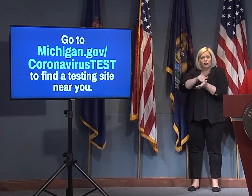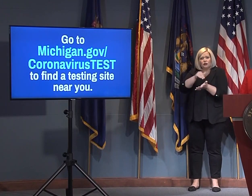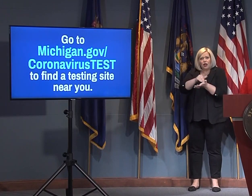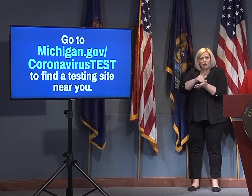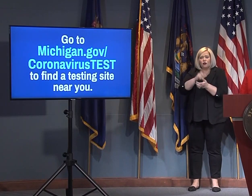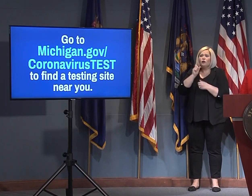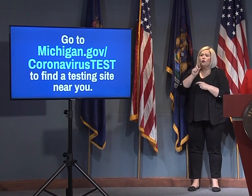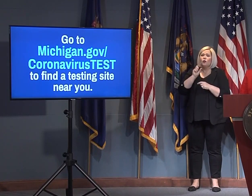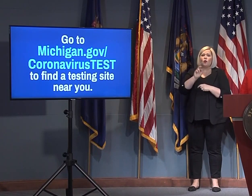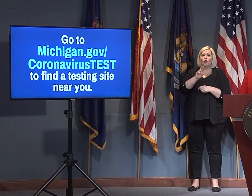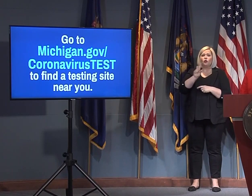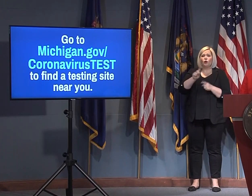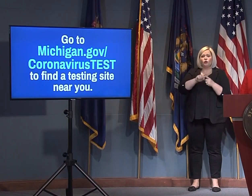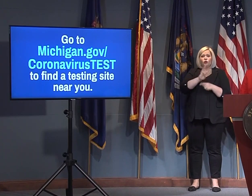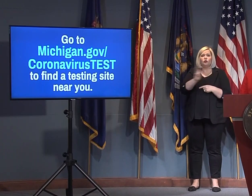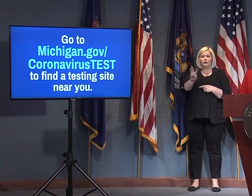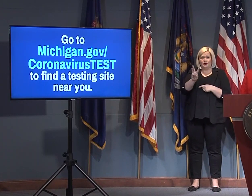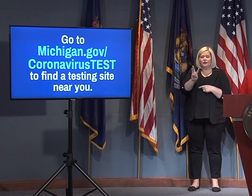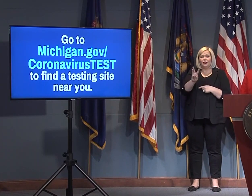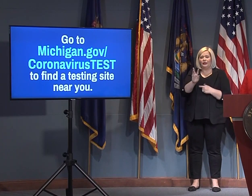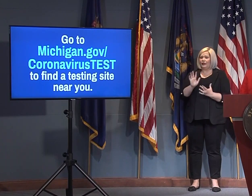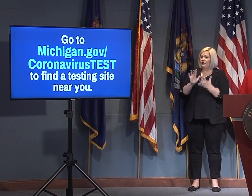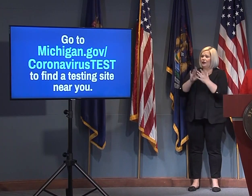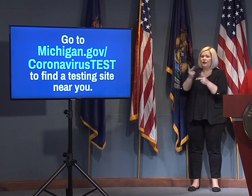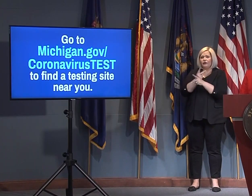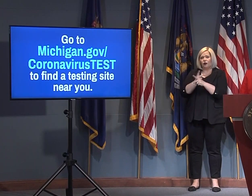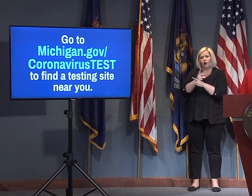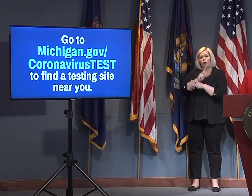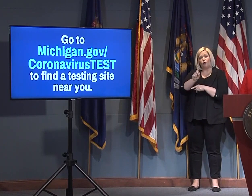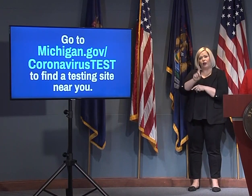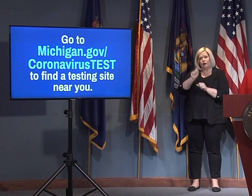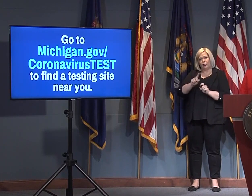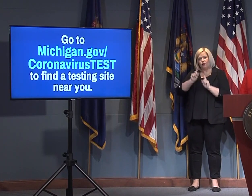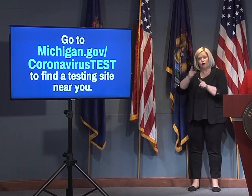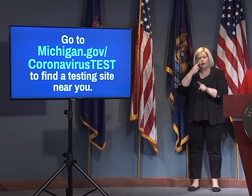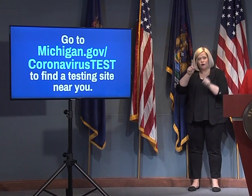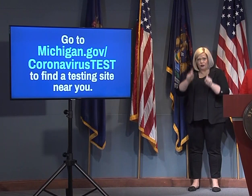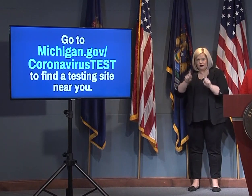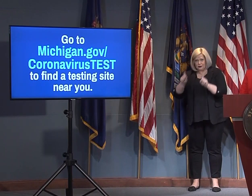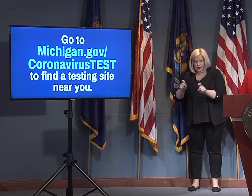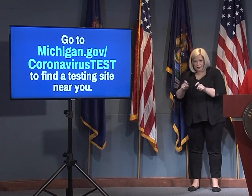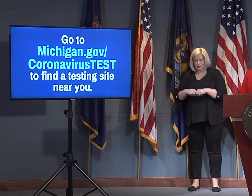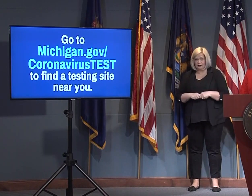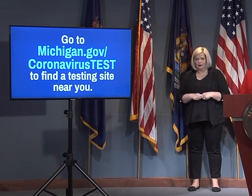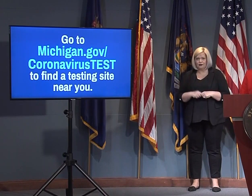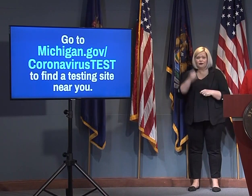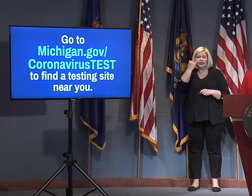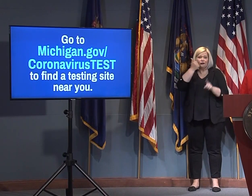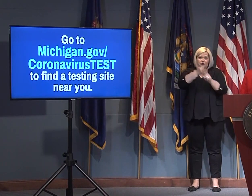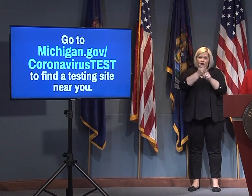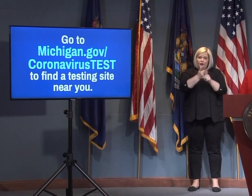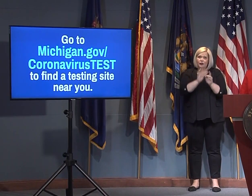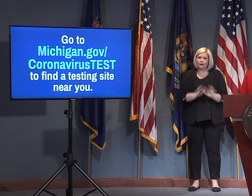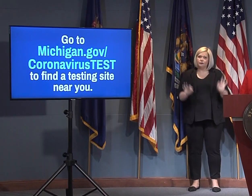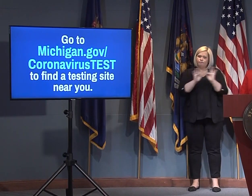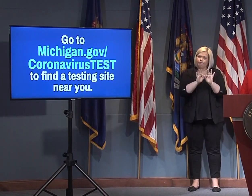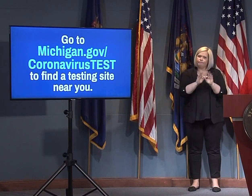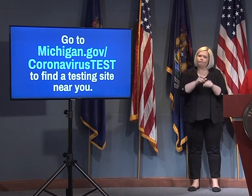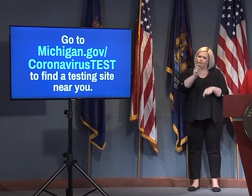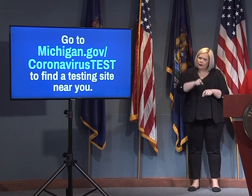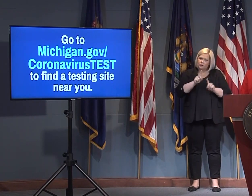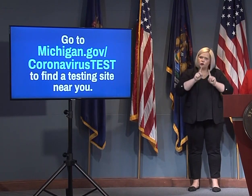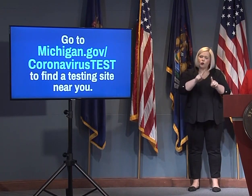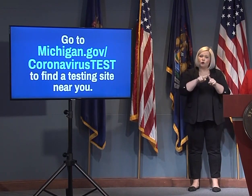michigan.gov/coronavirus test to contact a testing site near you. If you are an essential worker reporting to work